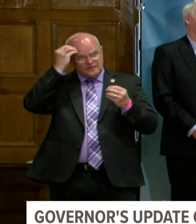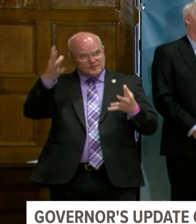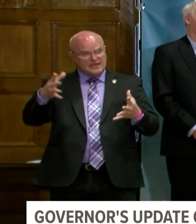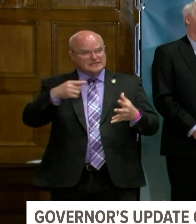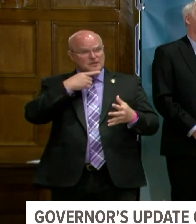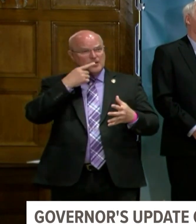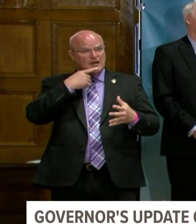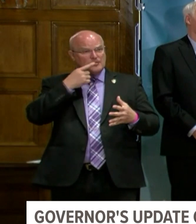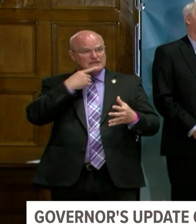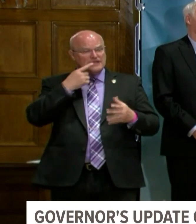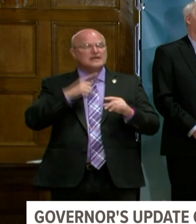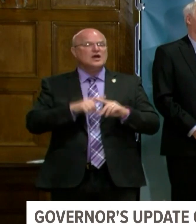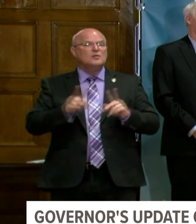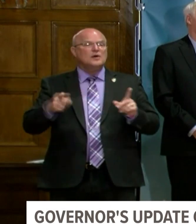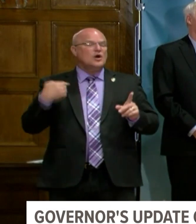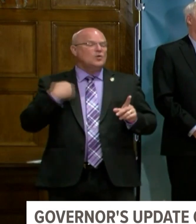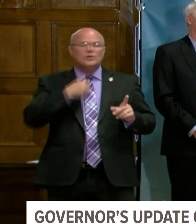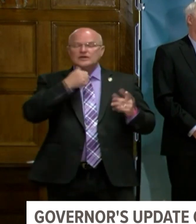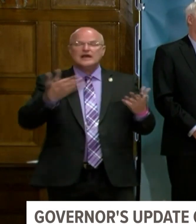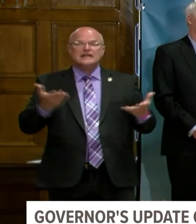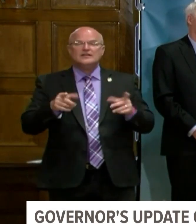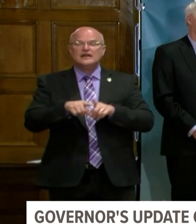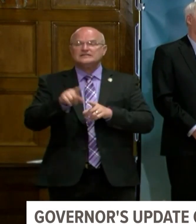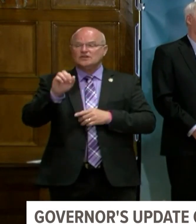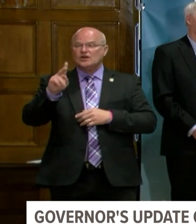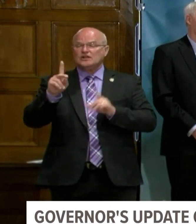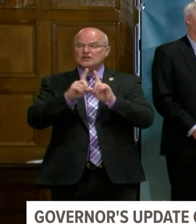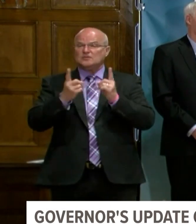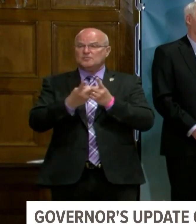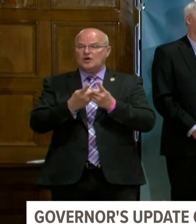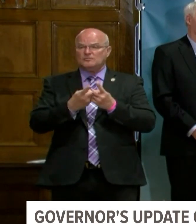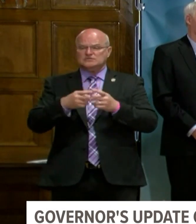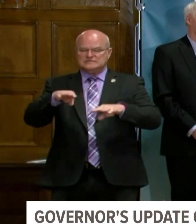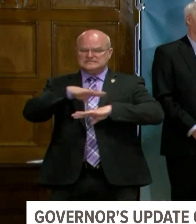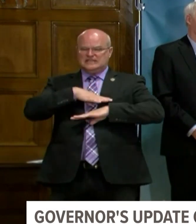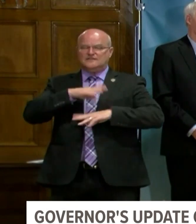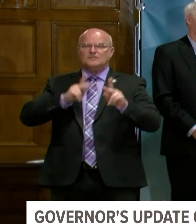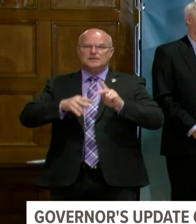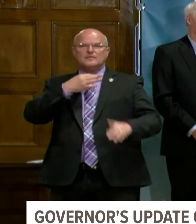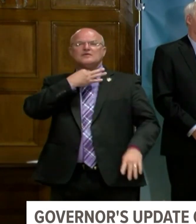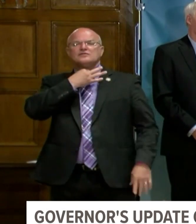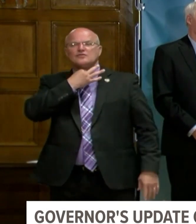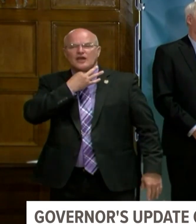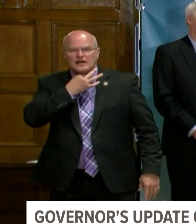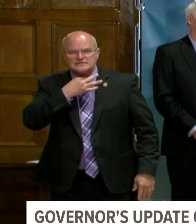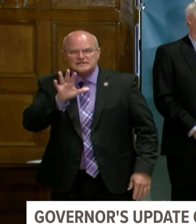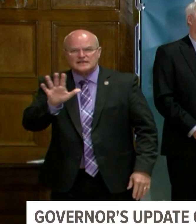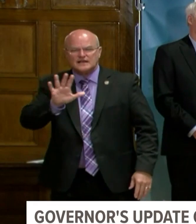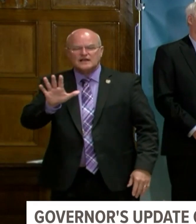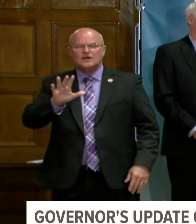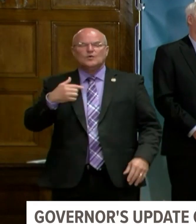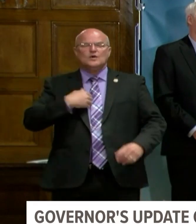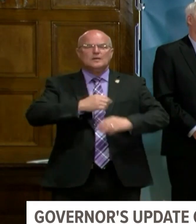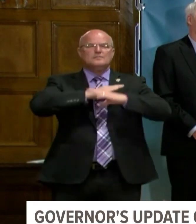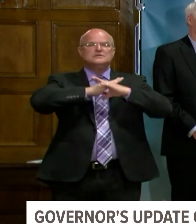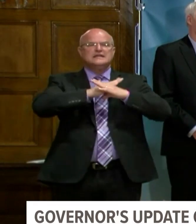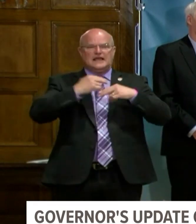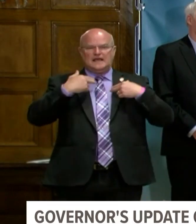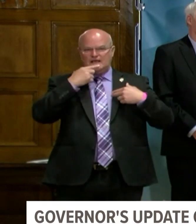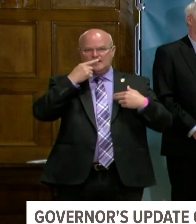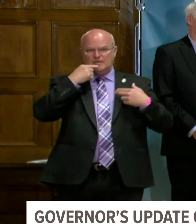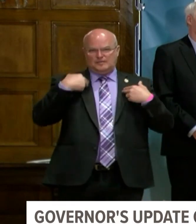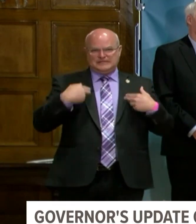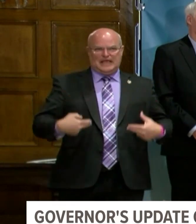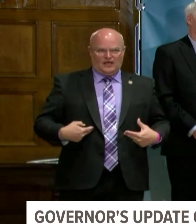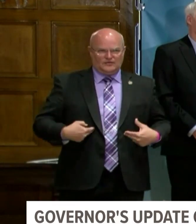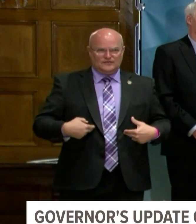information publicly, but we're not here as the Arkansas Department of Health to satisfy people's curiosity. We're here to protect the public's health, and we